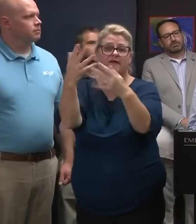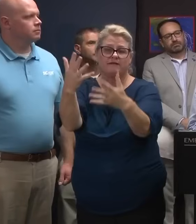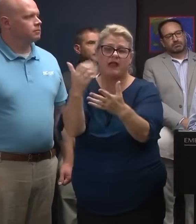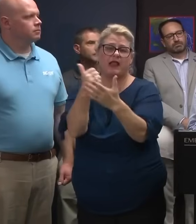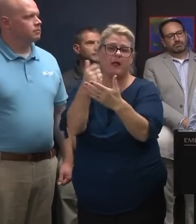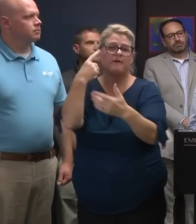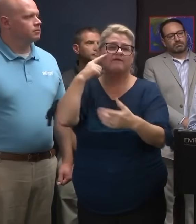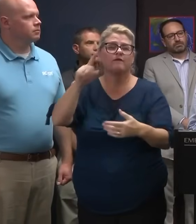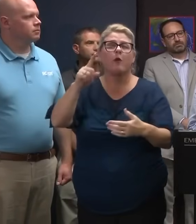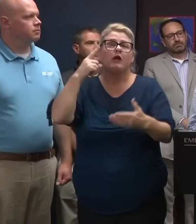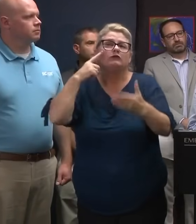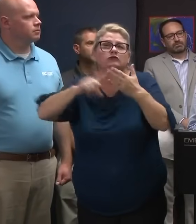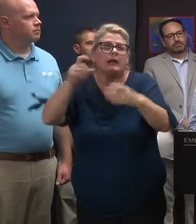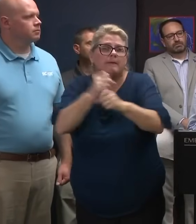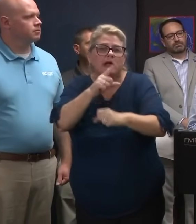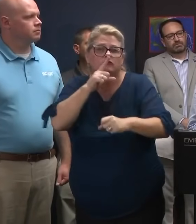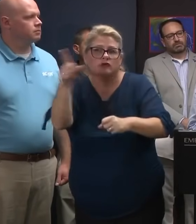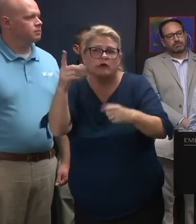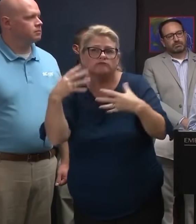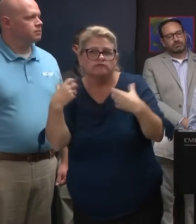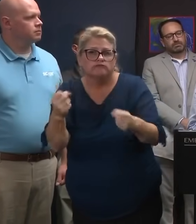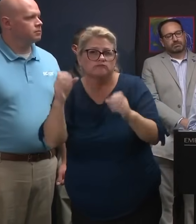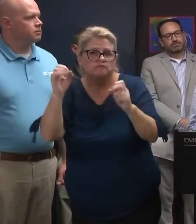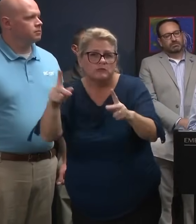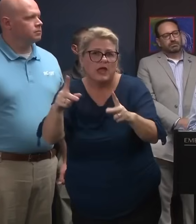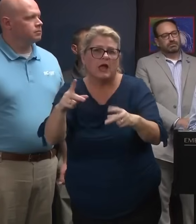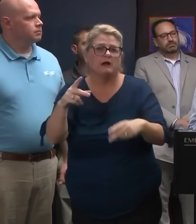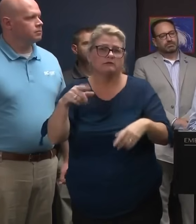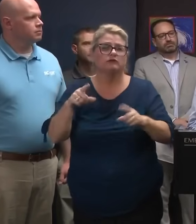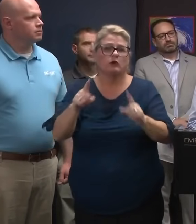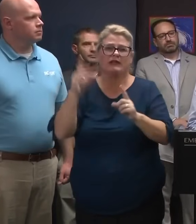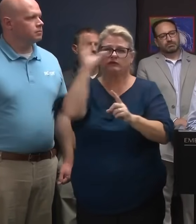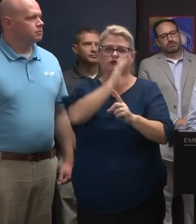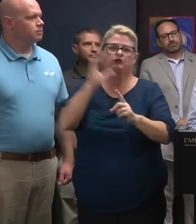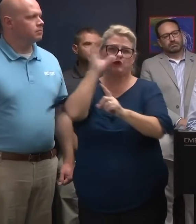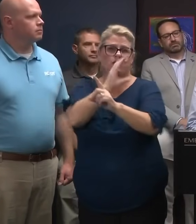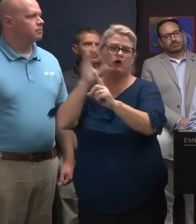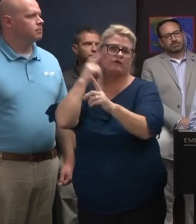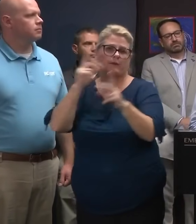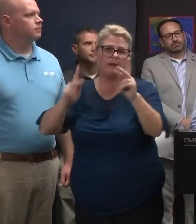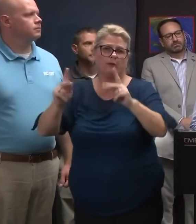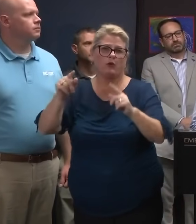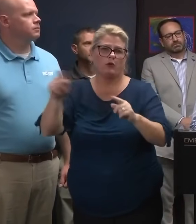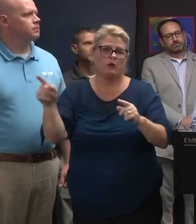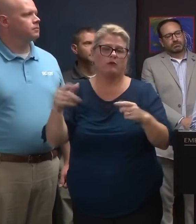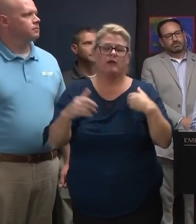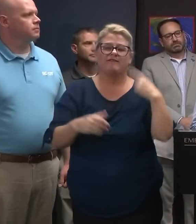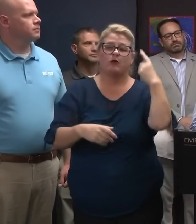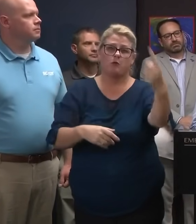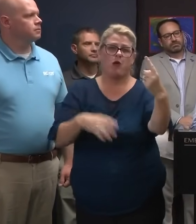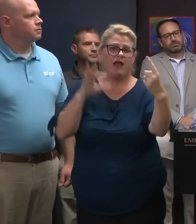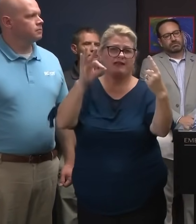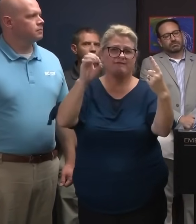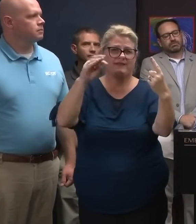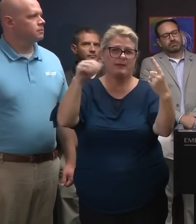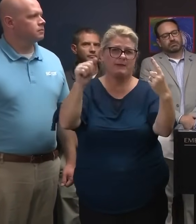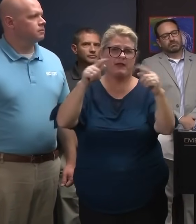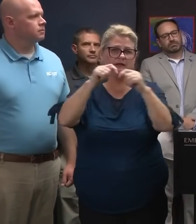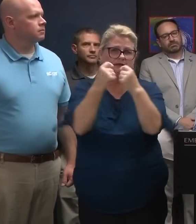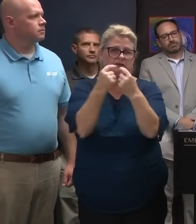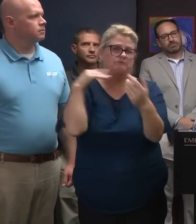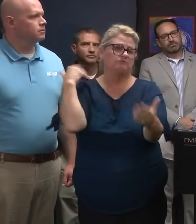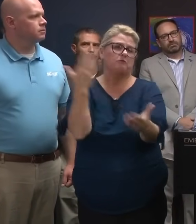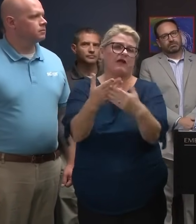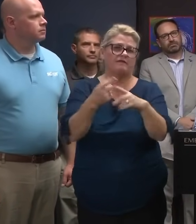conduct welfare checks during our search operations. We also have one FEMA team that arrived